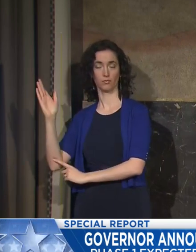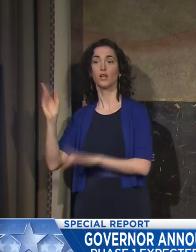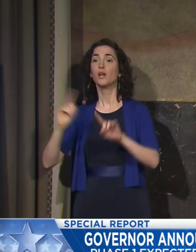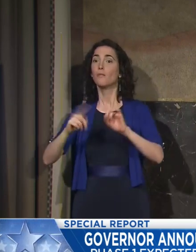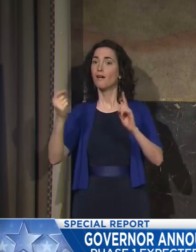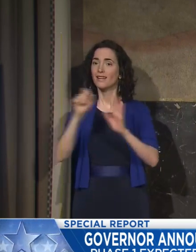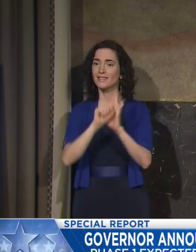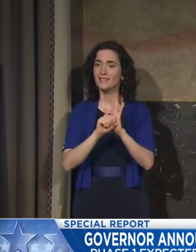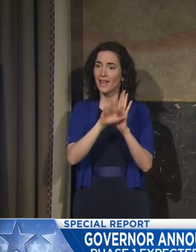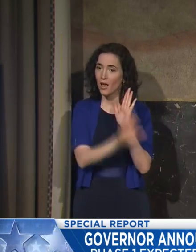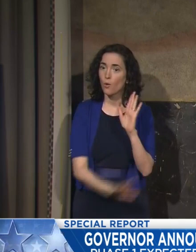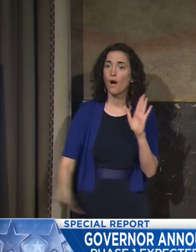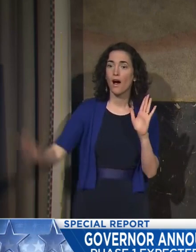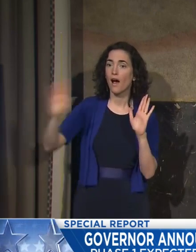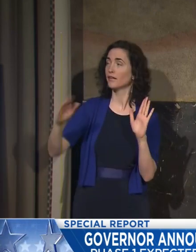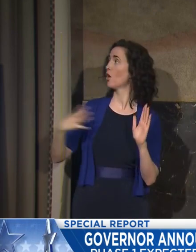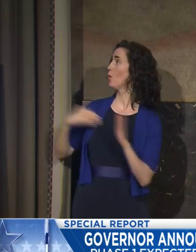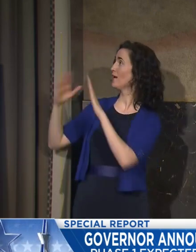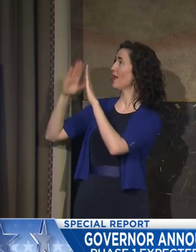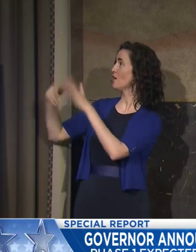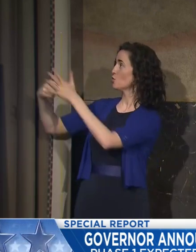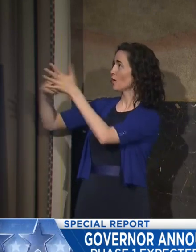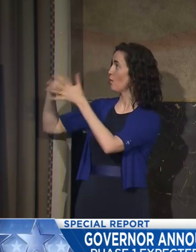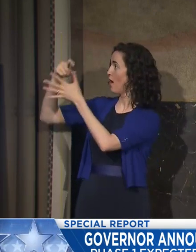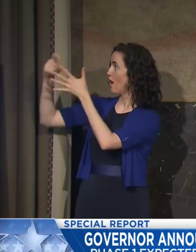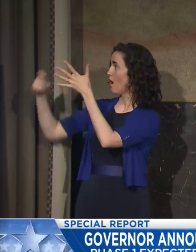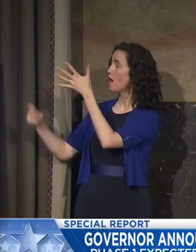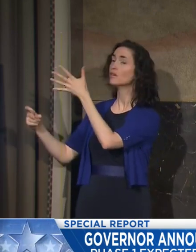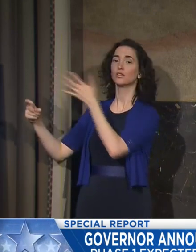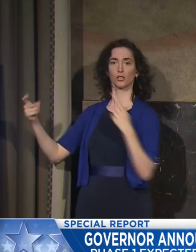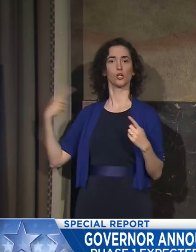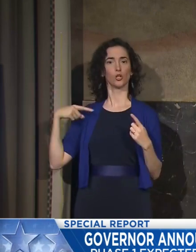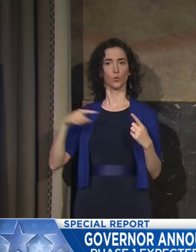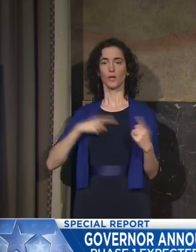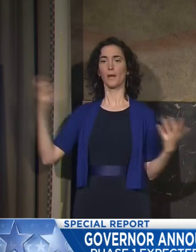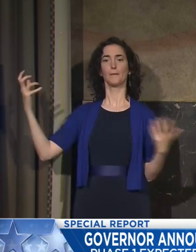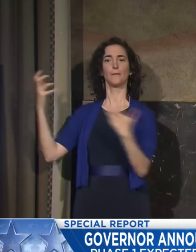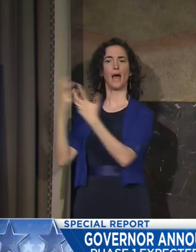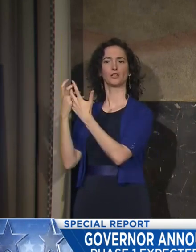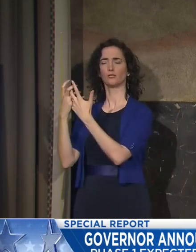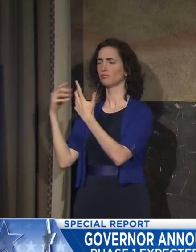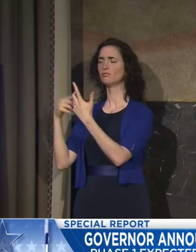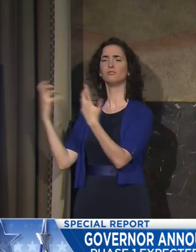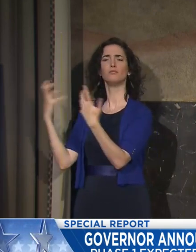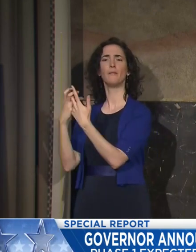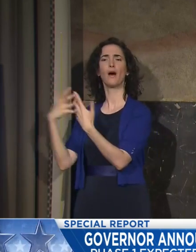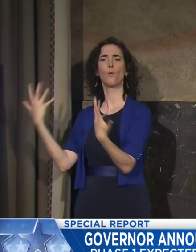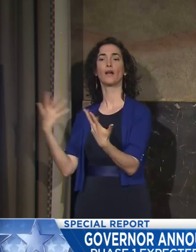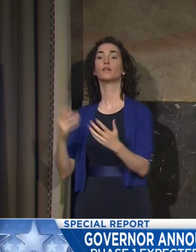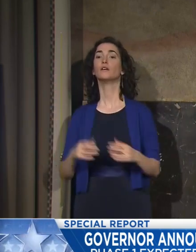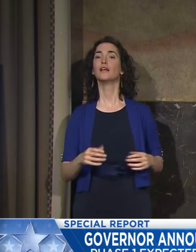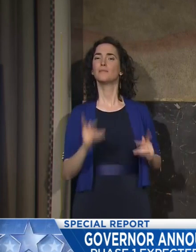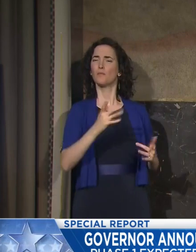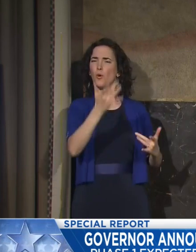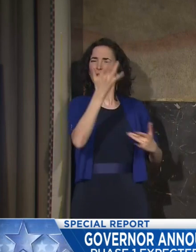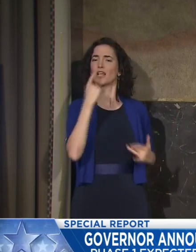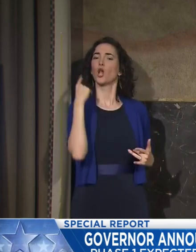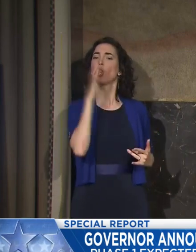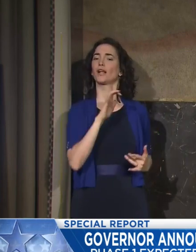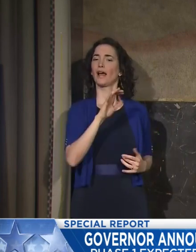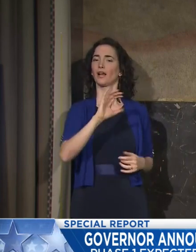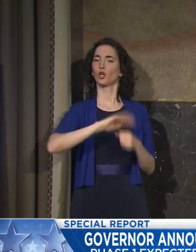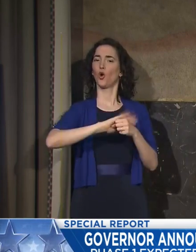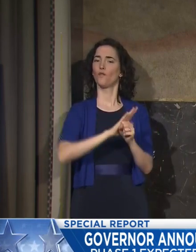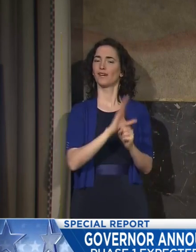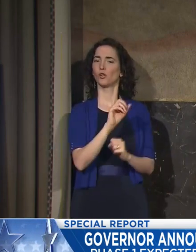criteria established by the White House based on declining COVID-19-like illnesses being presented